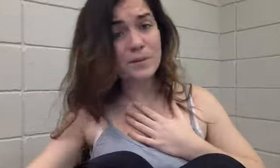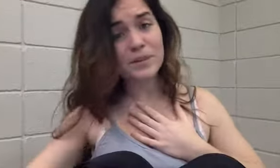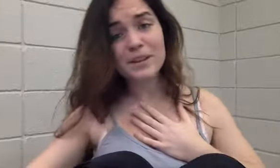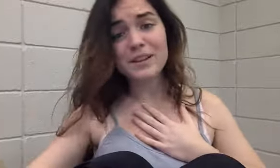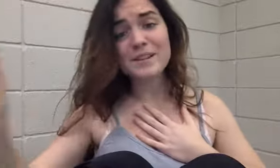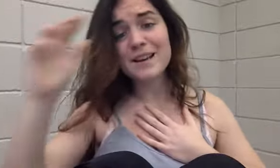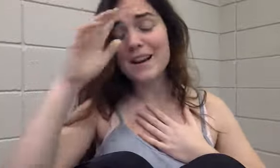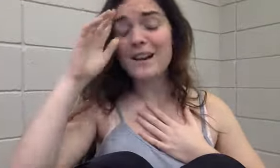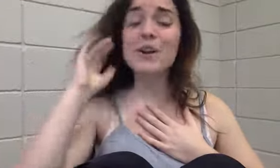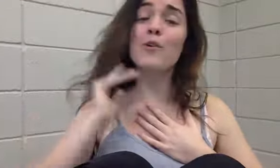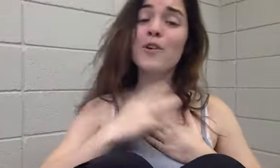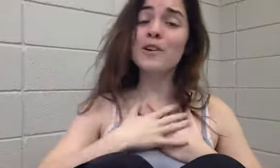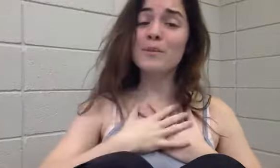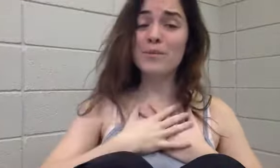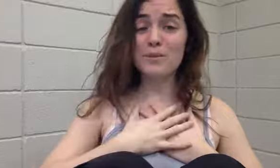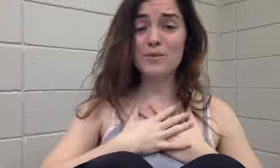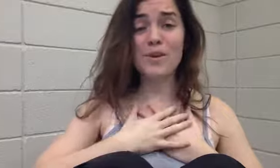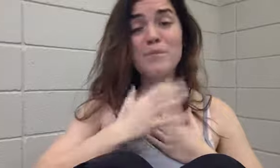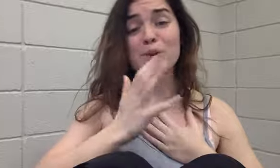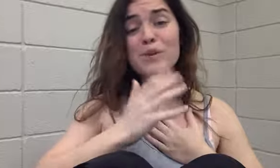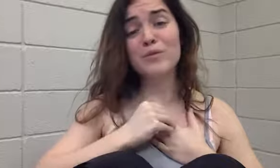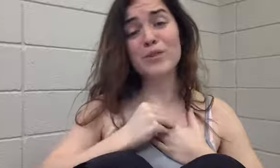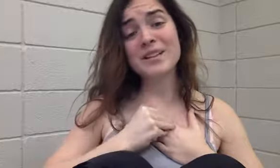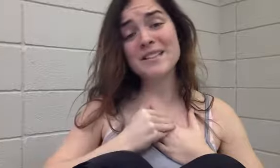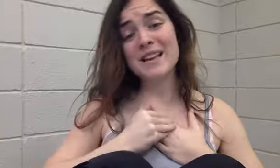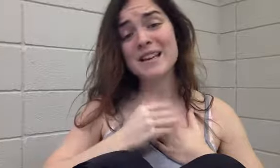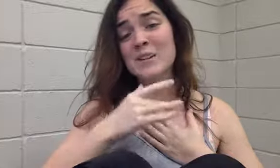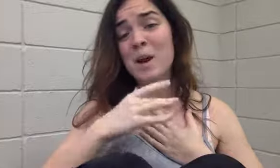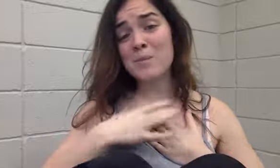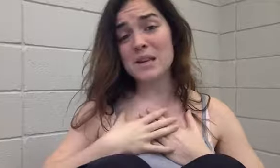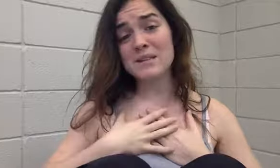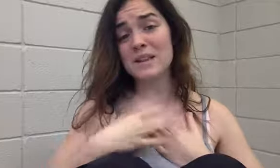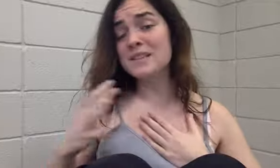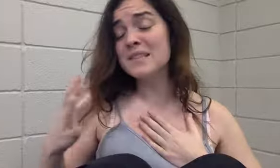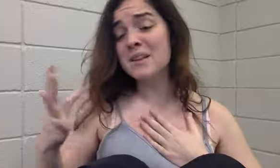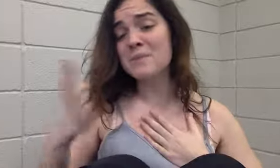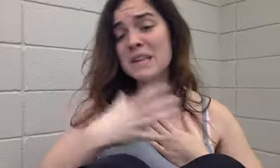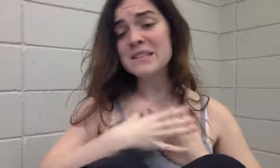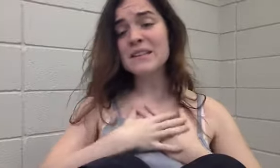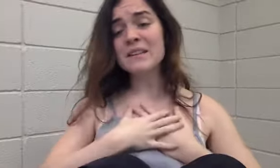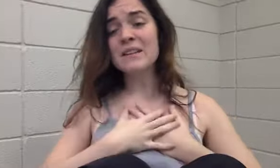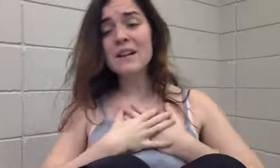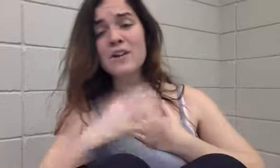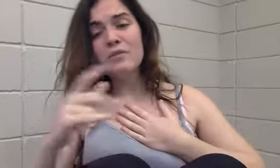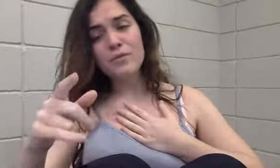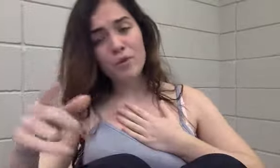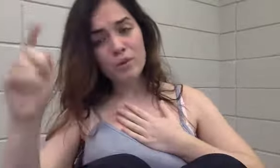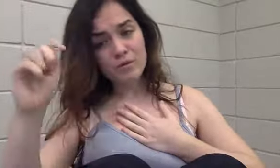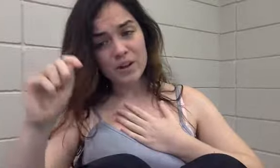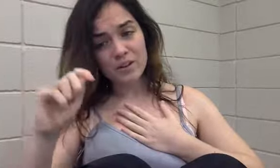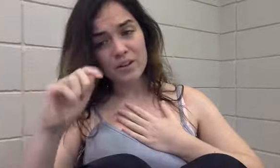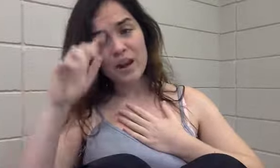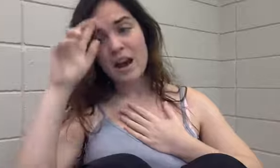completely insane, I know. Aren't I beautiful? I'm beautiful and insane and not basic. Isn't that amazing? For real.